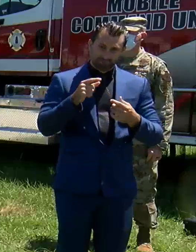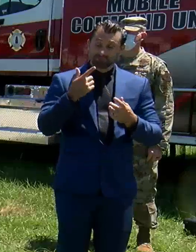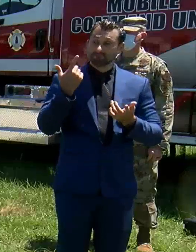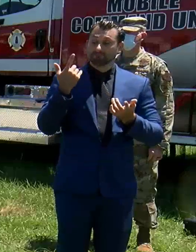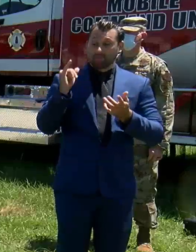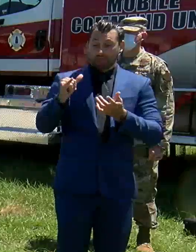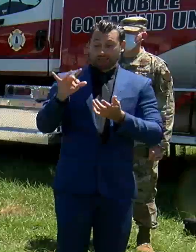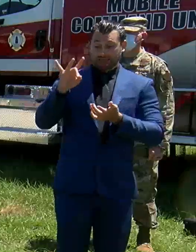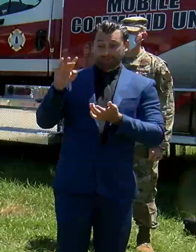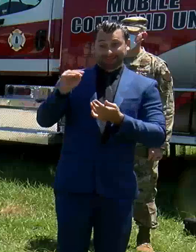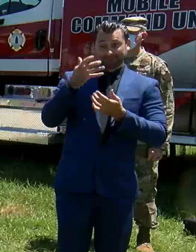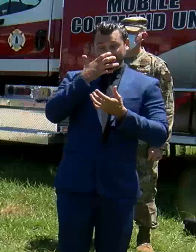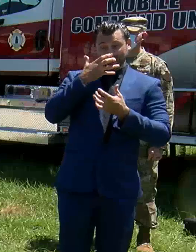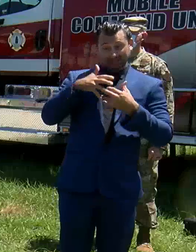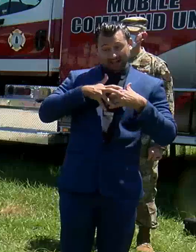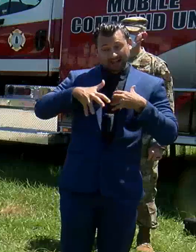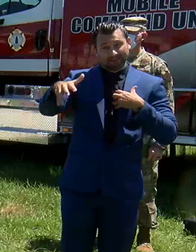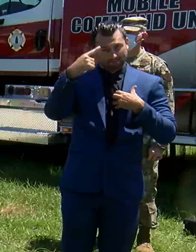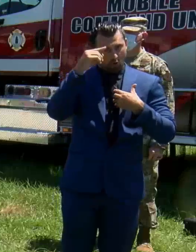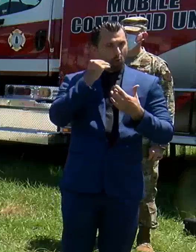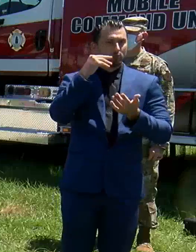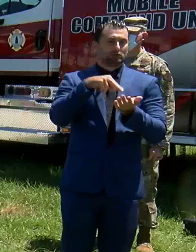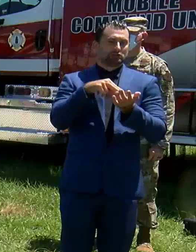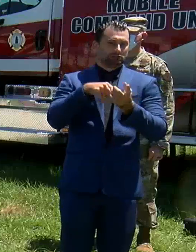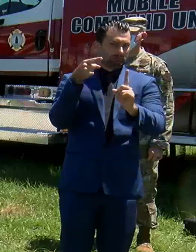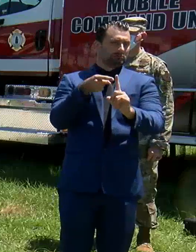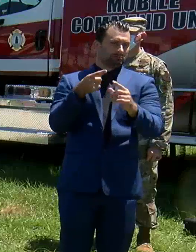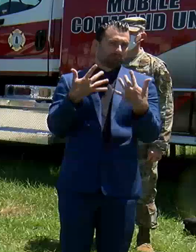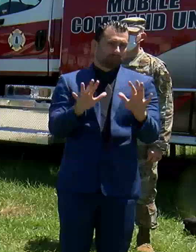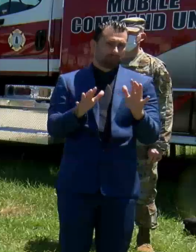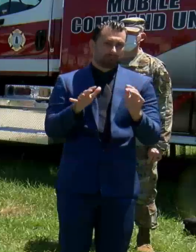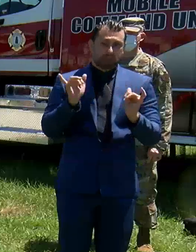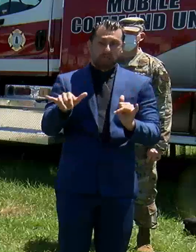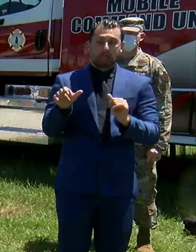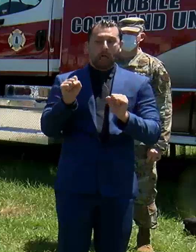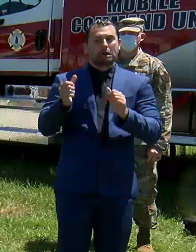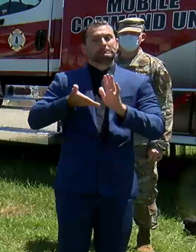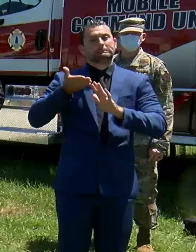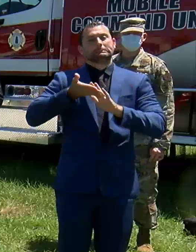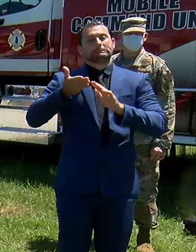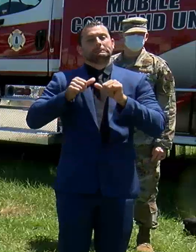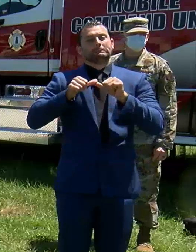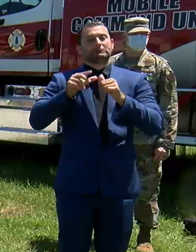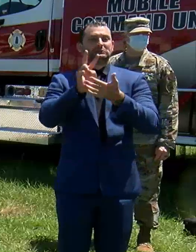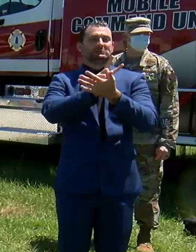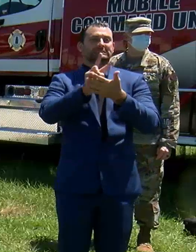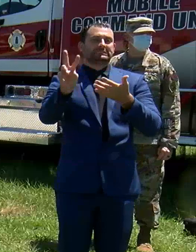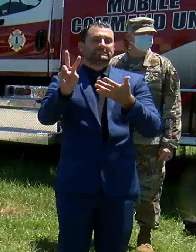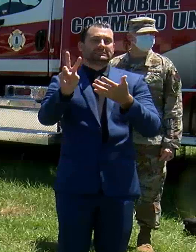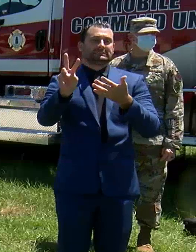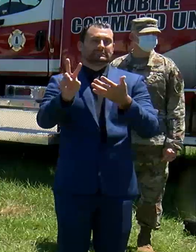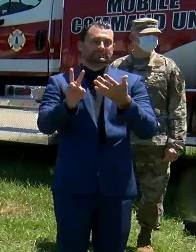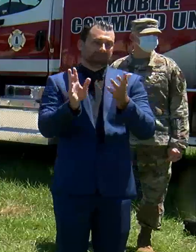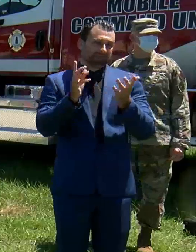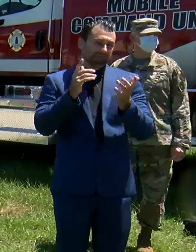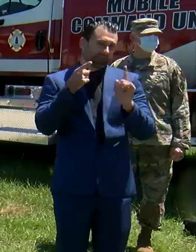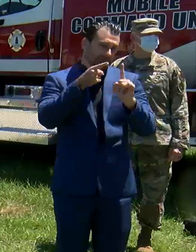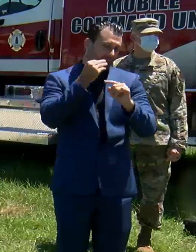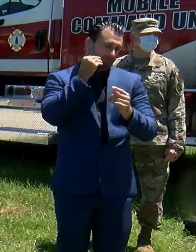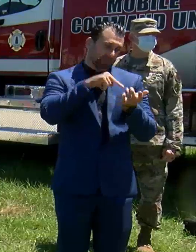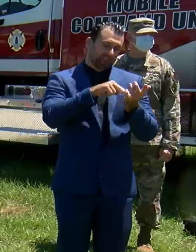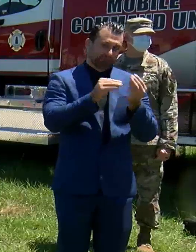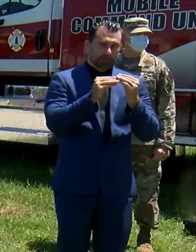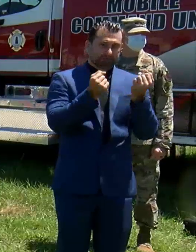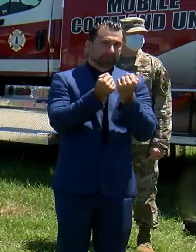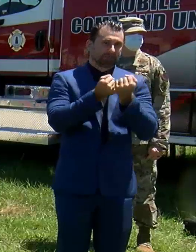worth of PPE. So there should be no issues with PPE in our long-term care facilities.